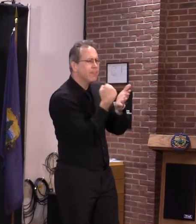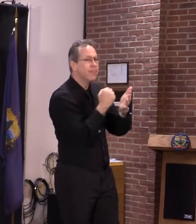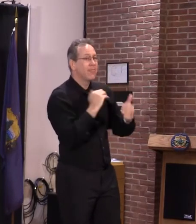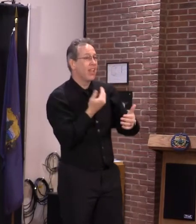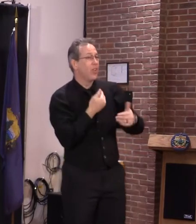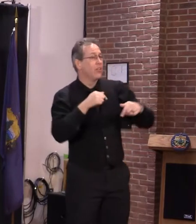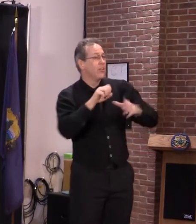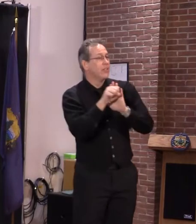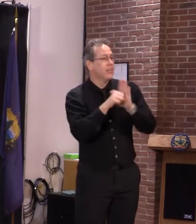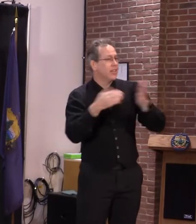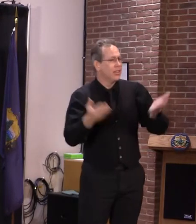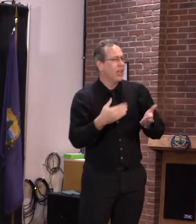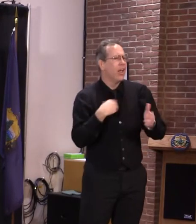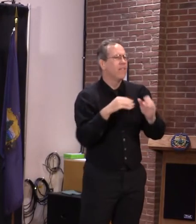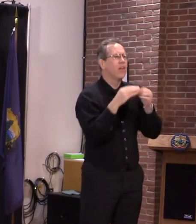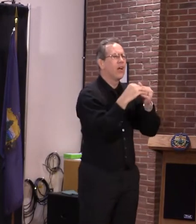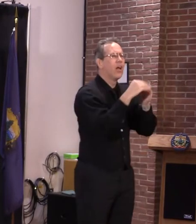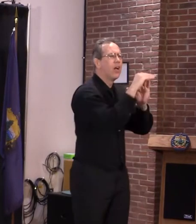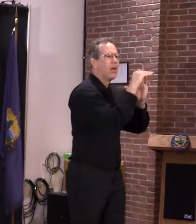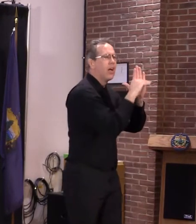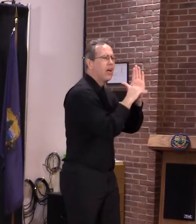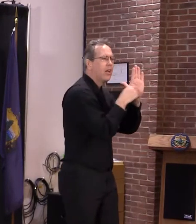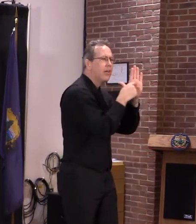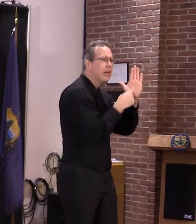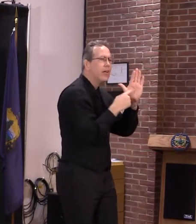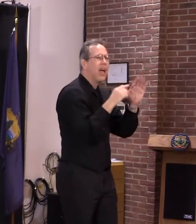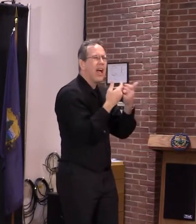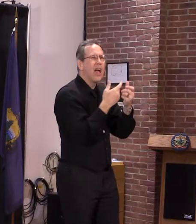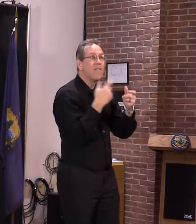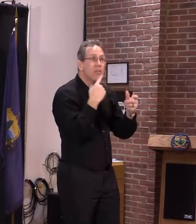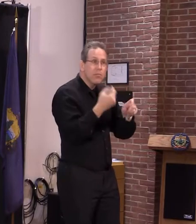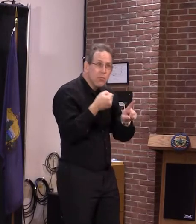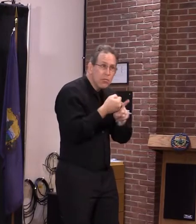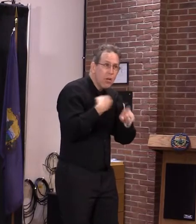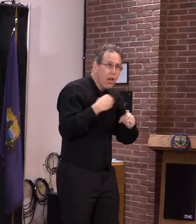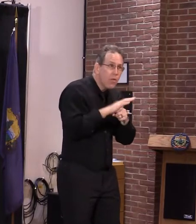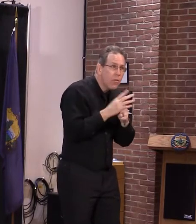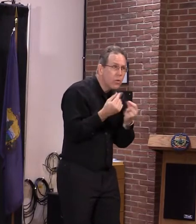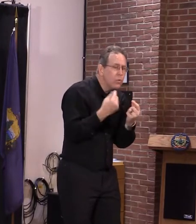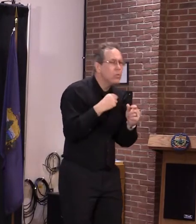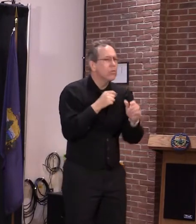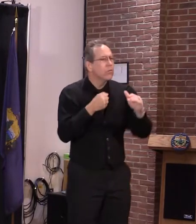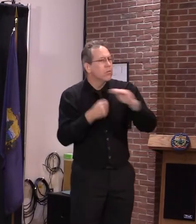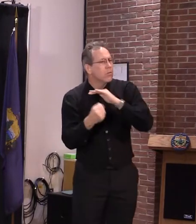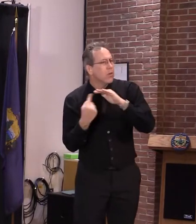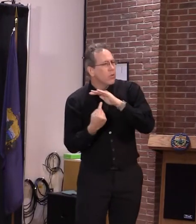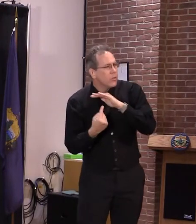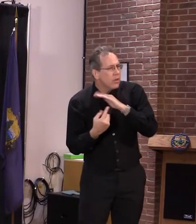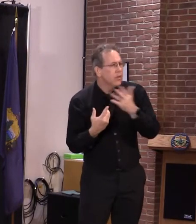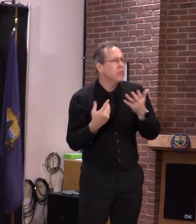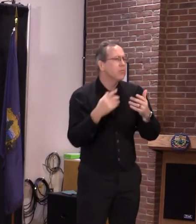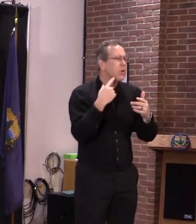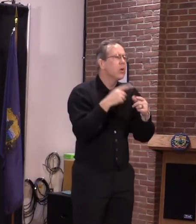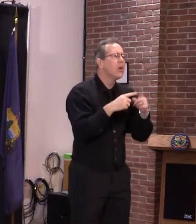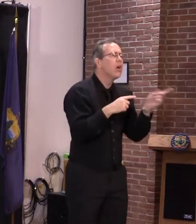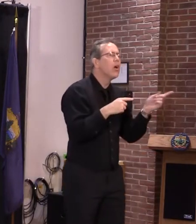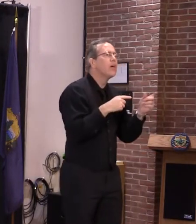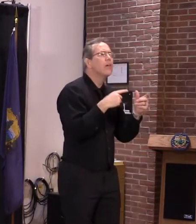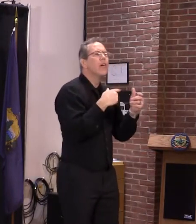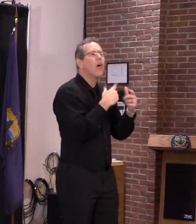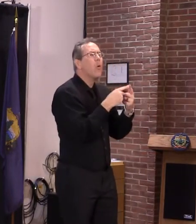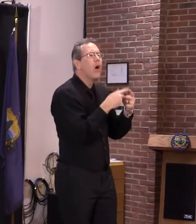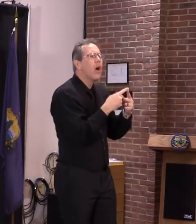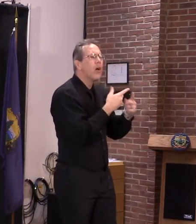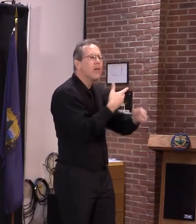quarantine. Basically, these tests are used in schools dependent on the vaccination status of individuals. When